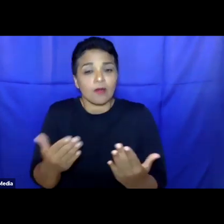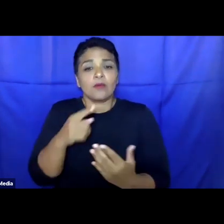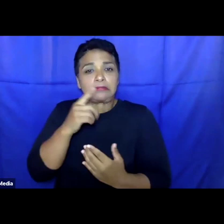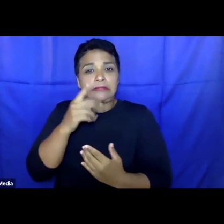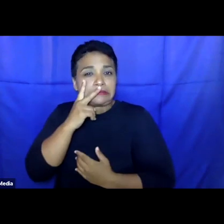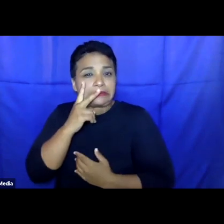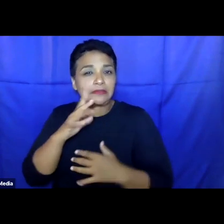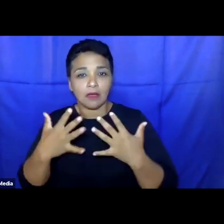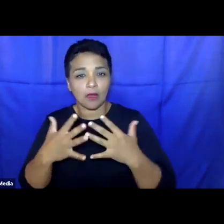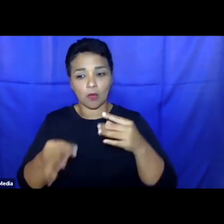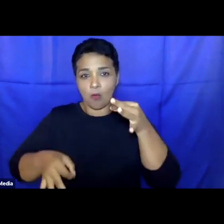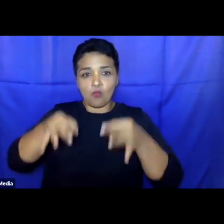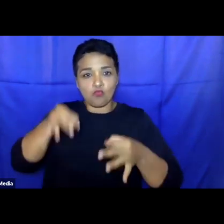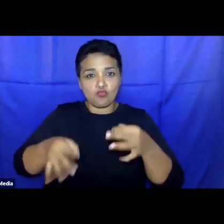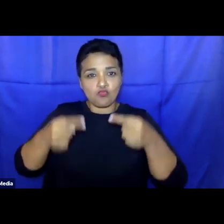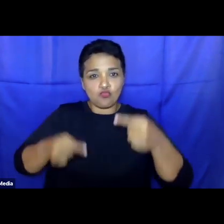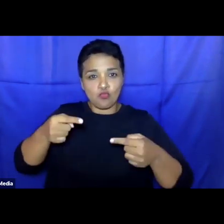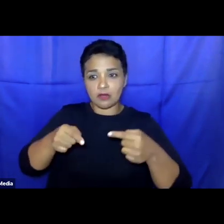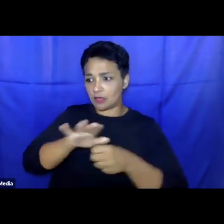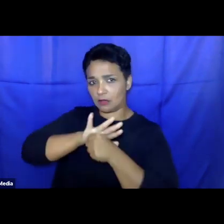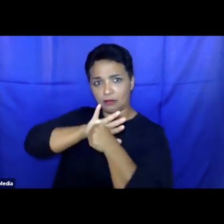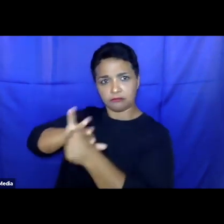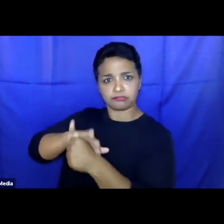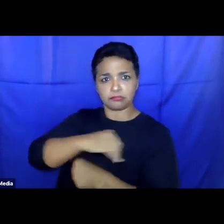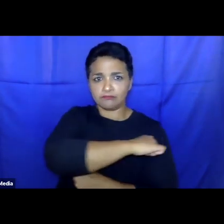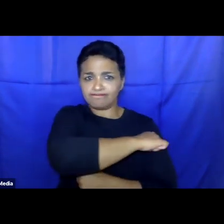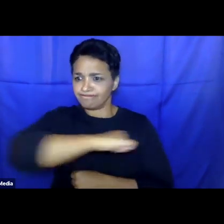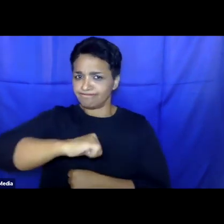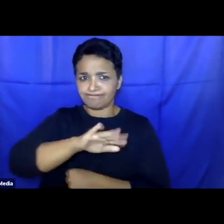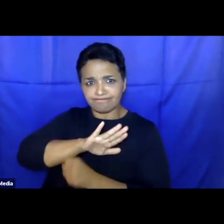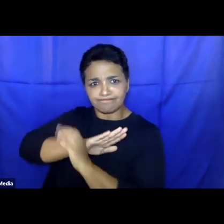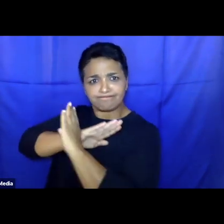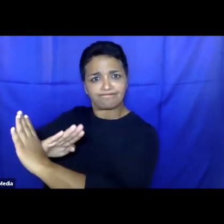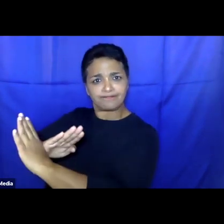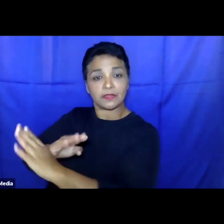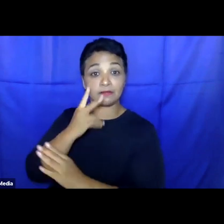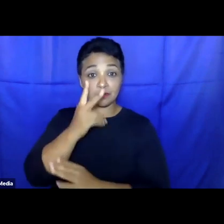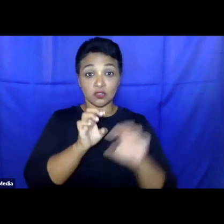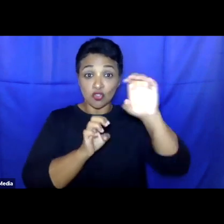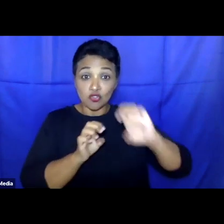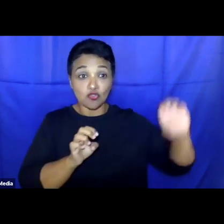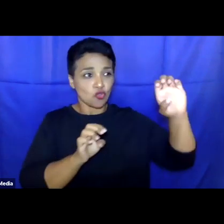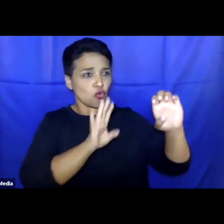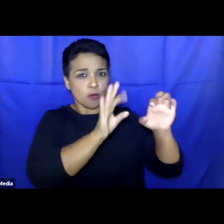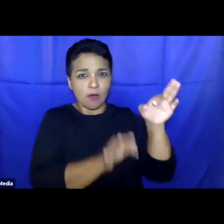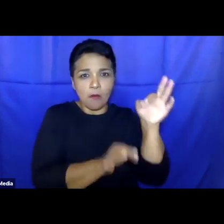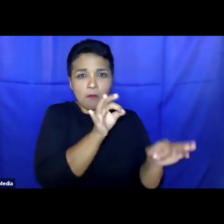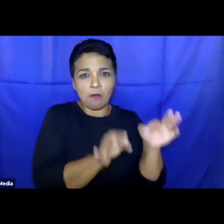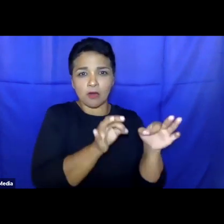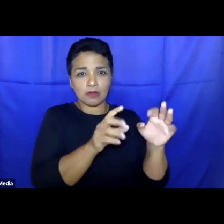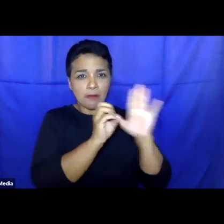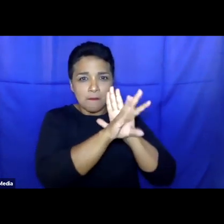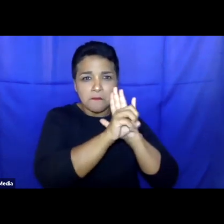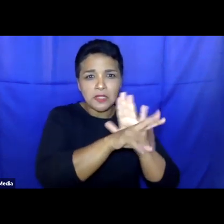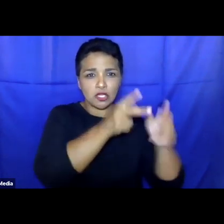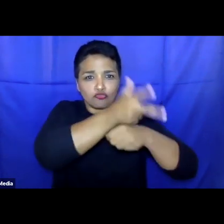there's a political rejection of the refugees themselves. And it's seen, for example, in Europe today with media and political messaging surrounding the so-called